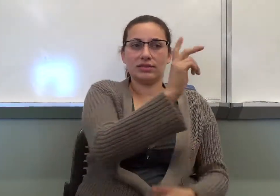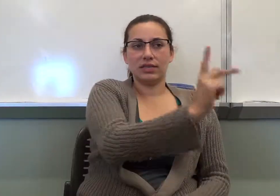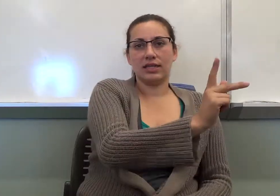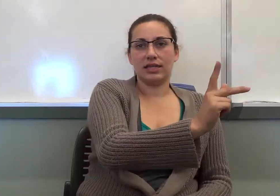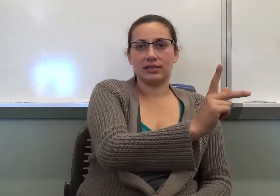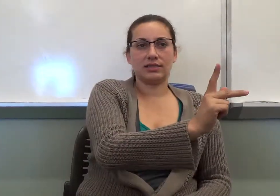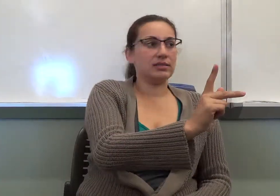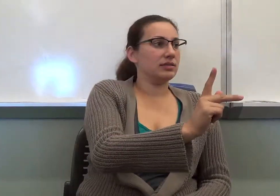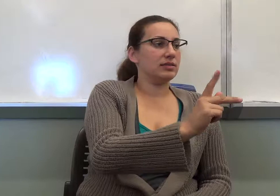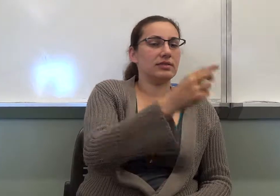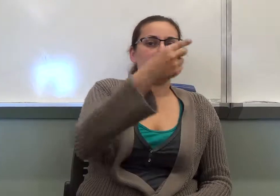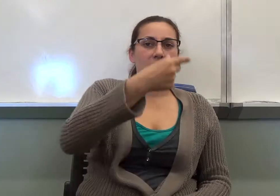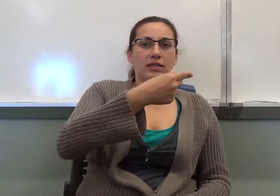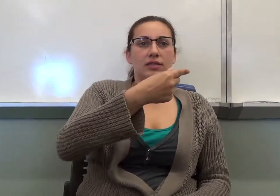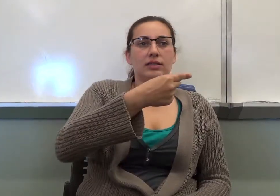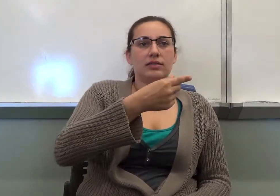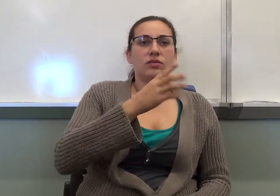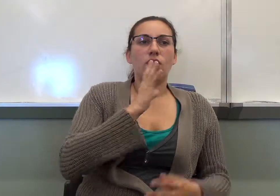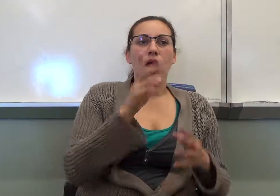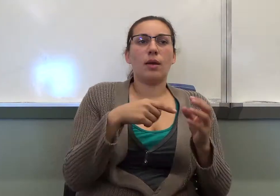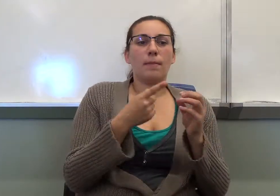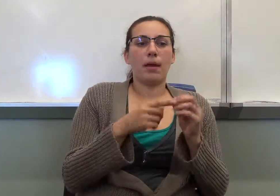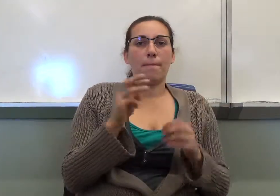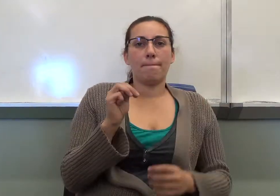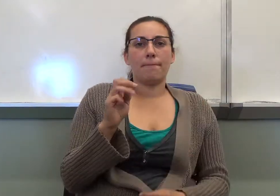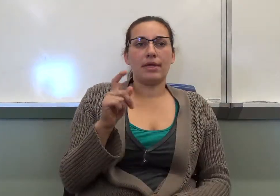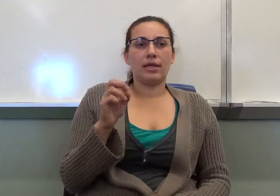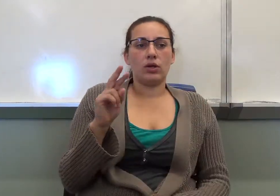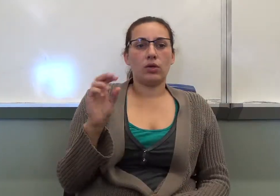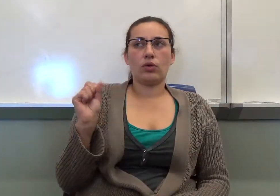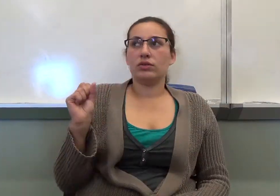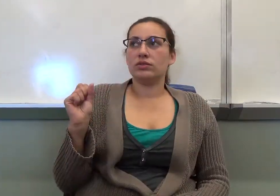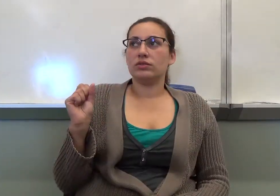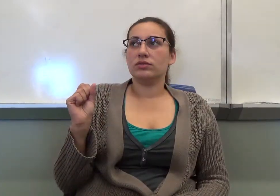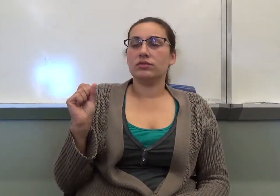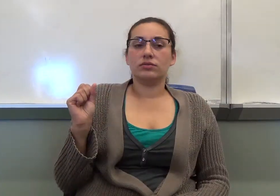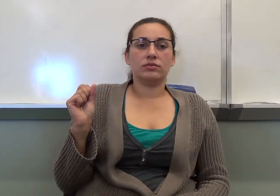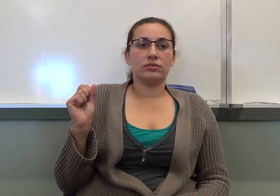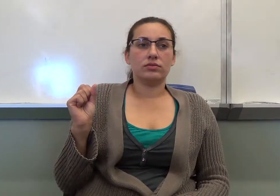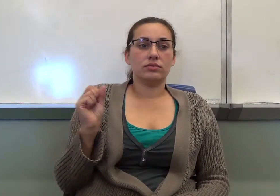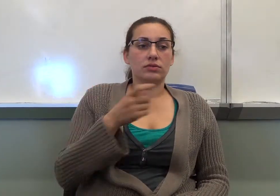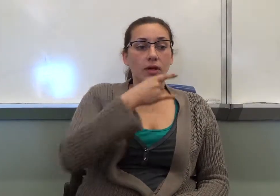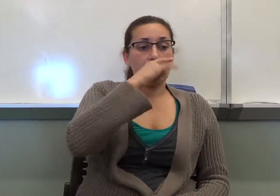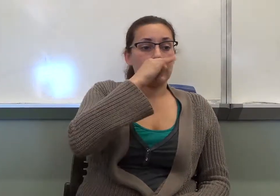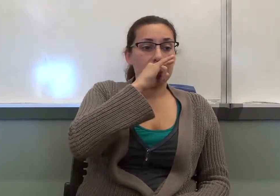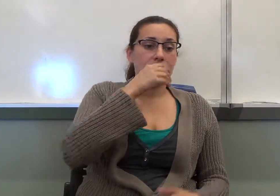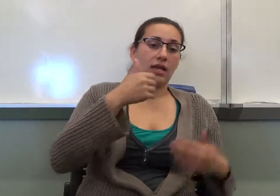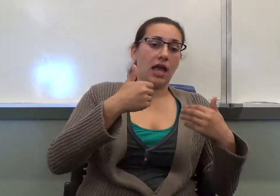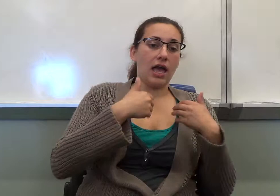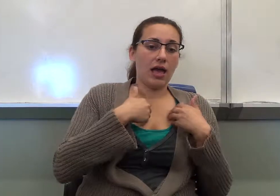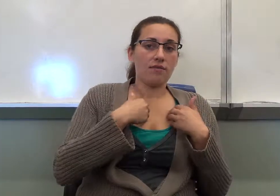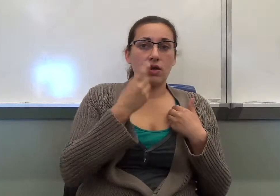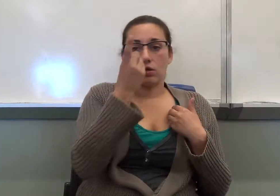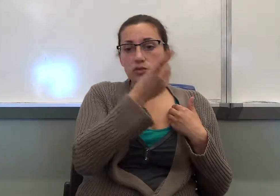Yeah, we're talking about meters here, so this is kids have donuts until